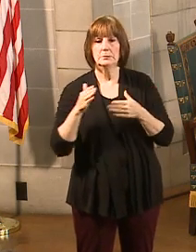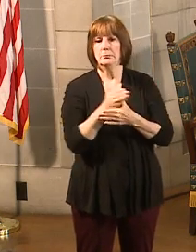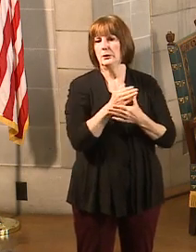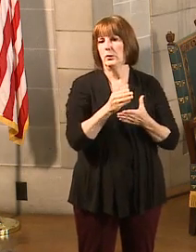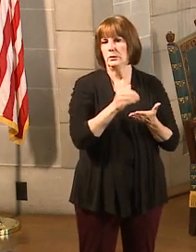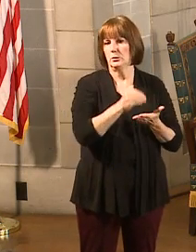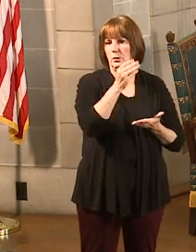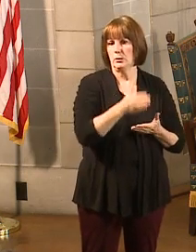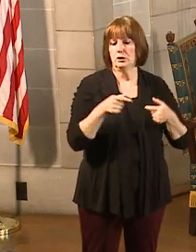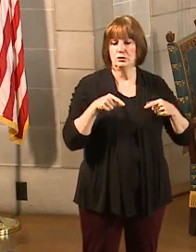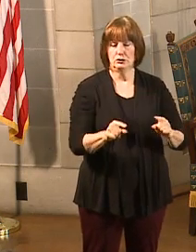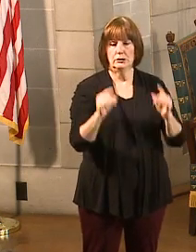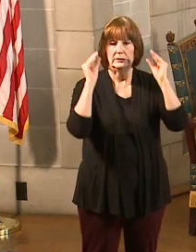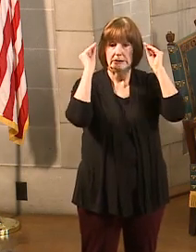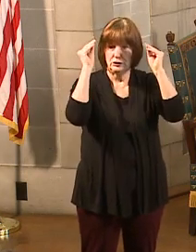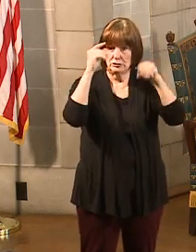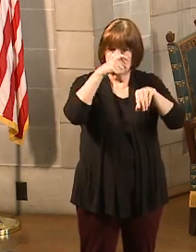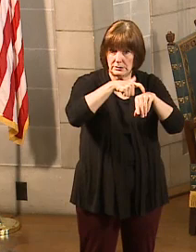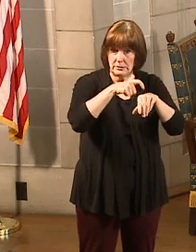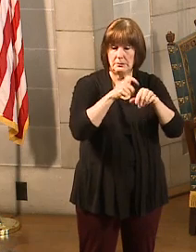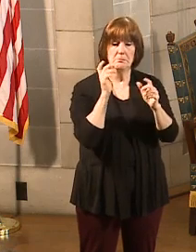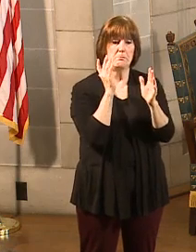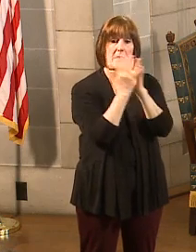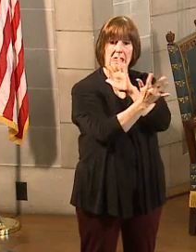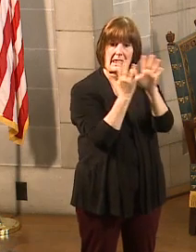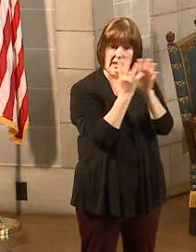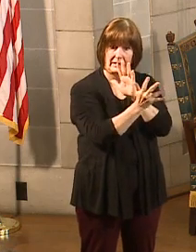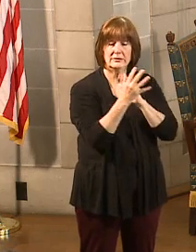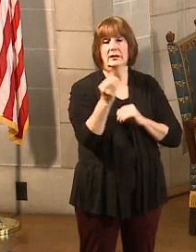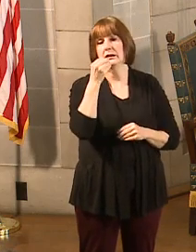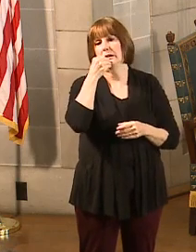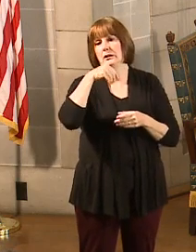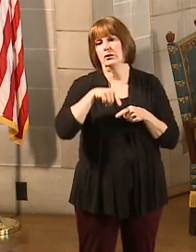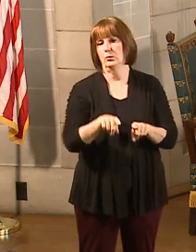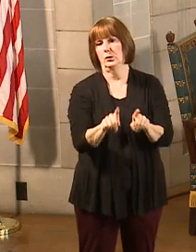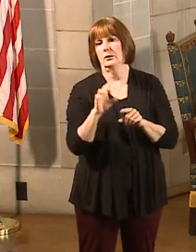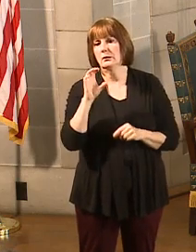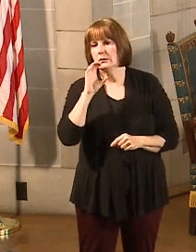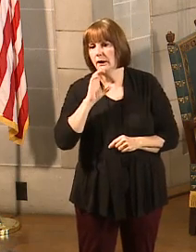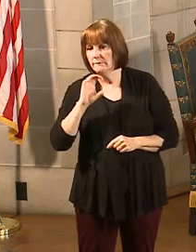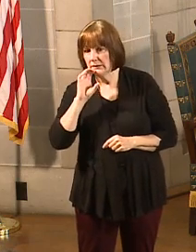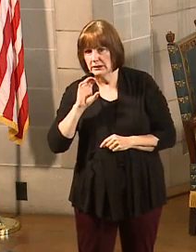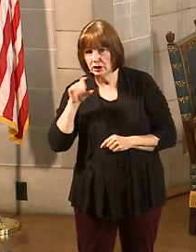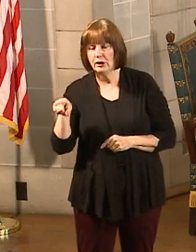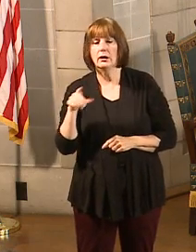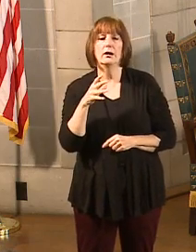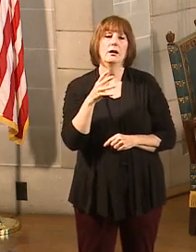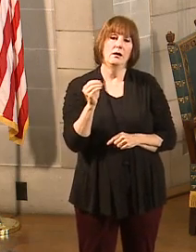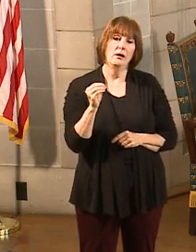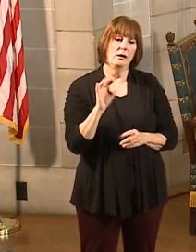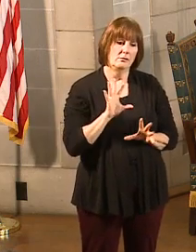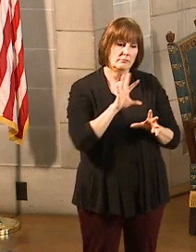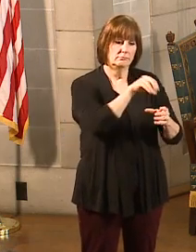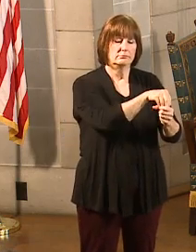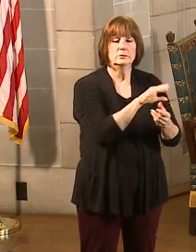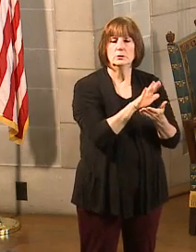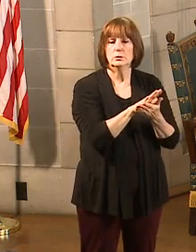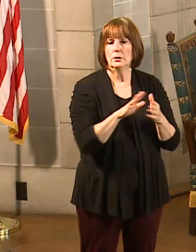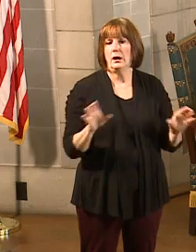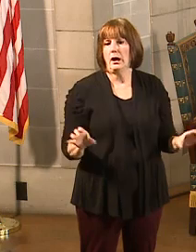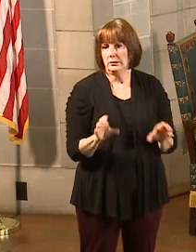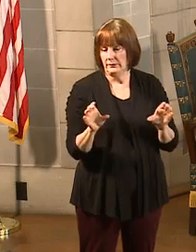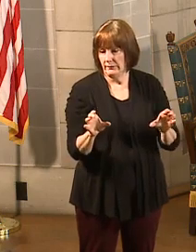students during instruction time, passing times, while eating in the cafeteria, and while partaking in school activities.